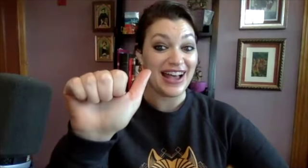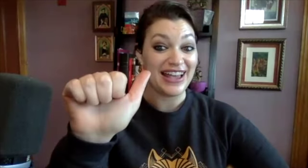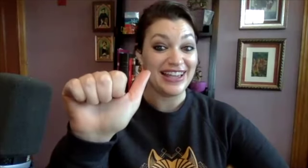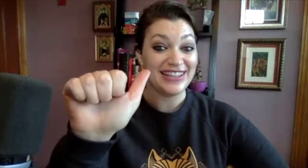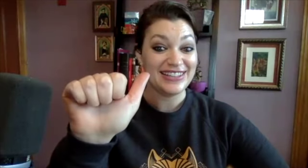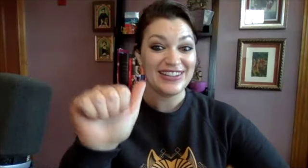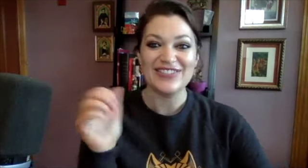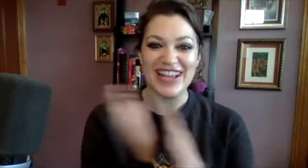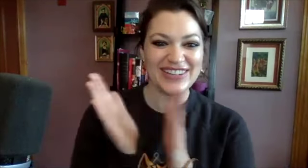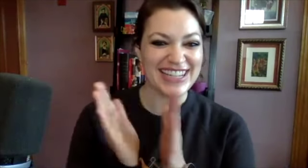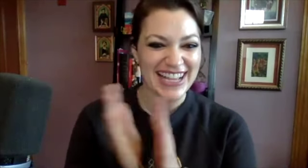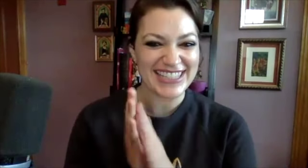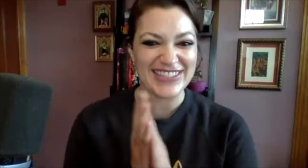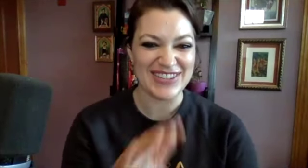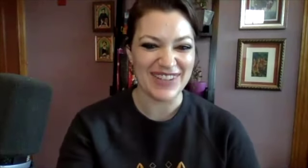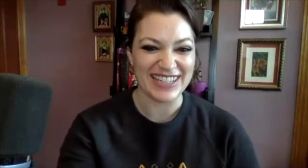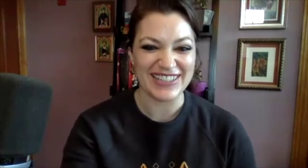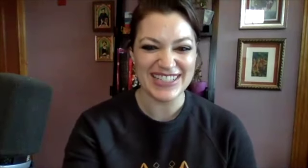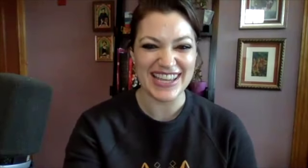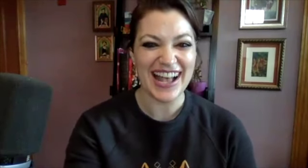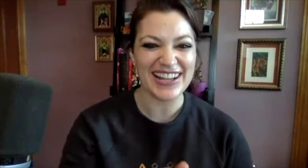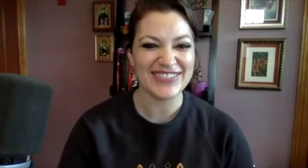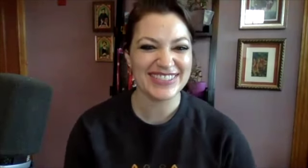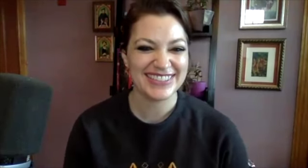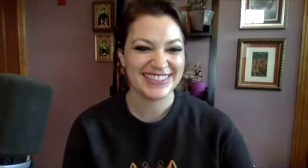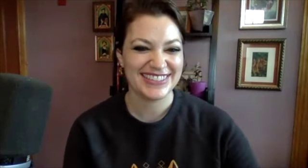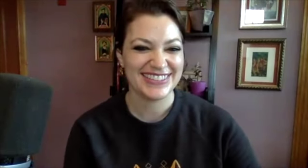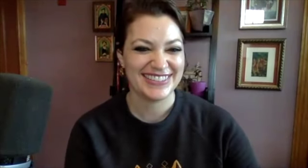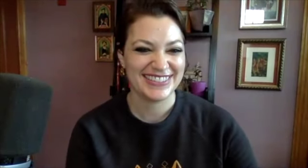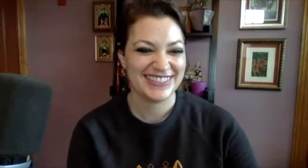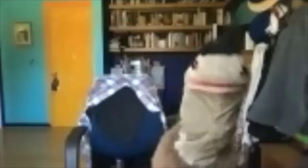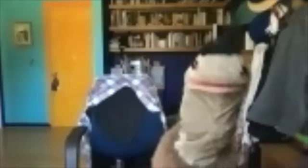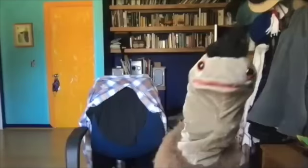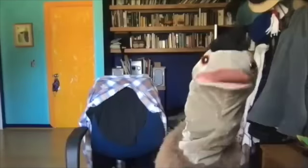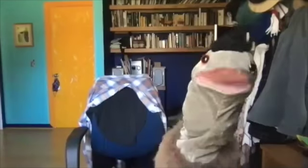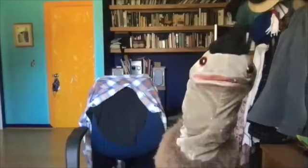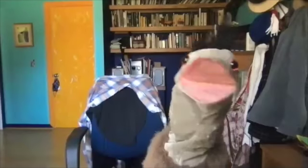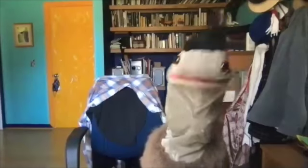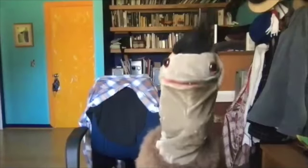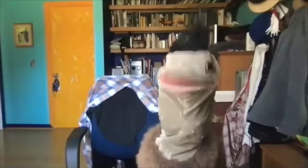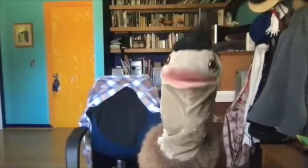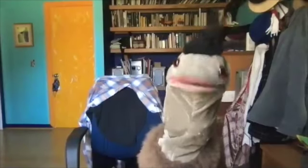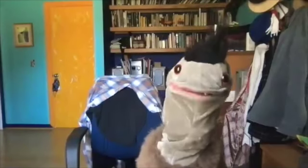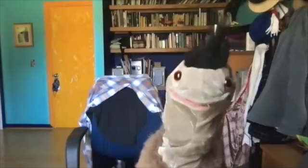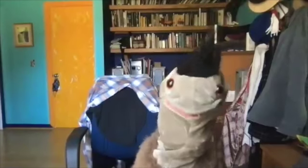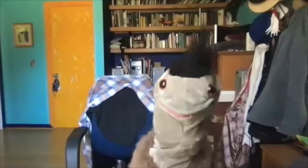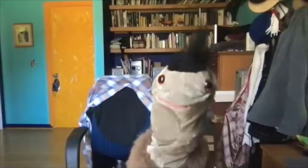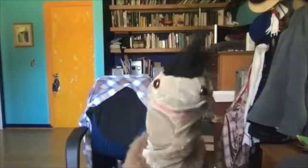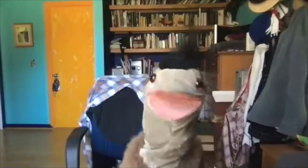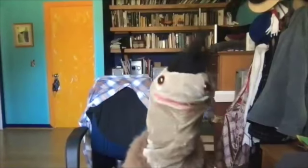Goodbye. Very nice, everybody. Good job. Isn't it cool to talk with your hands? Oh, I love it. And I really